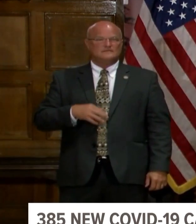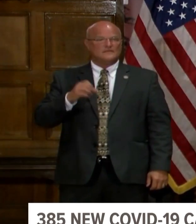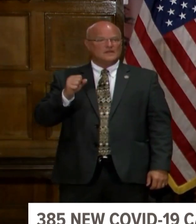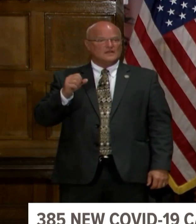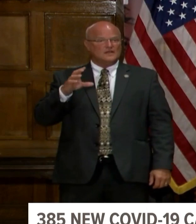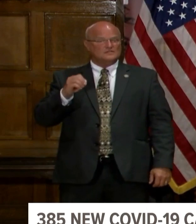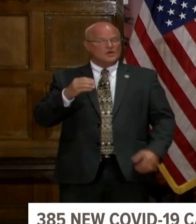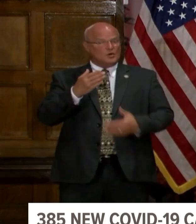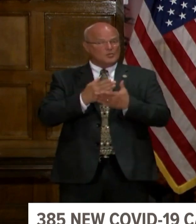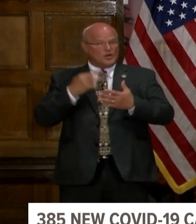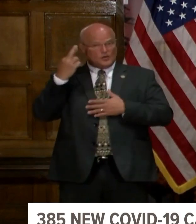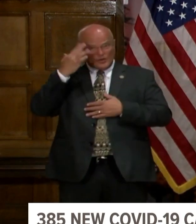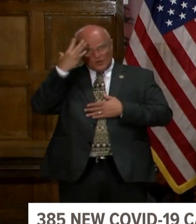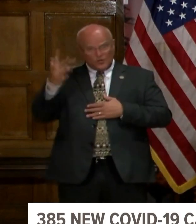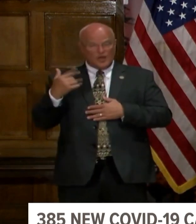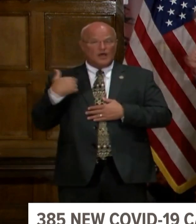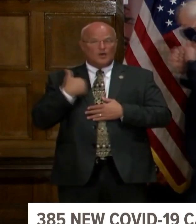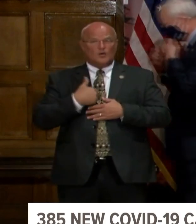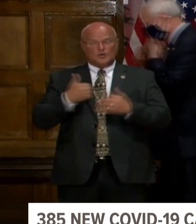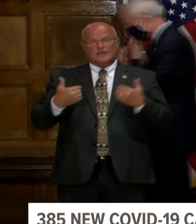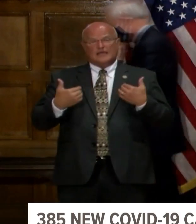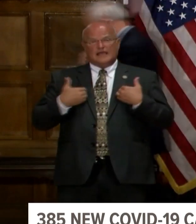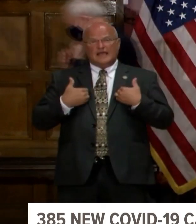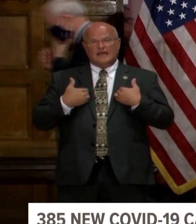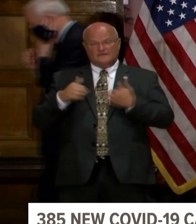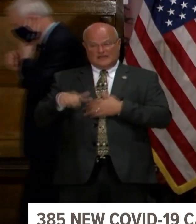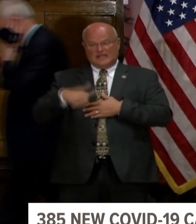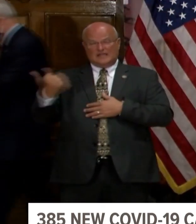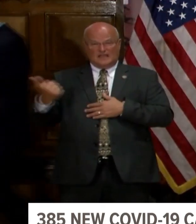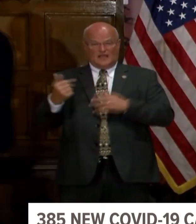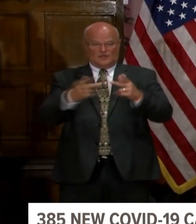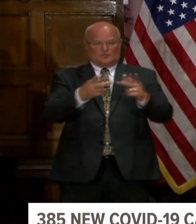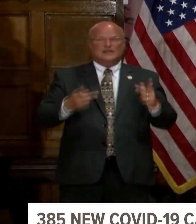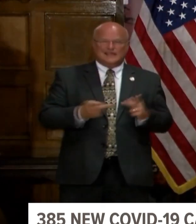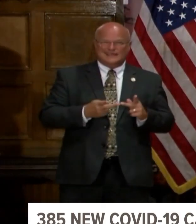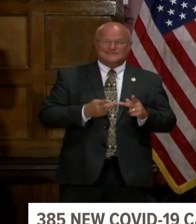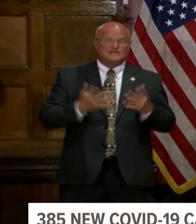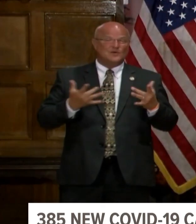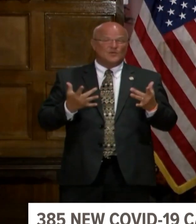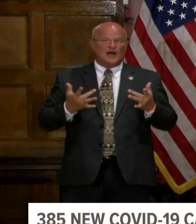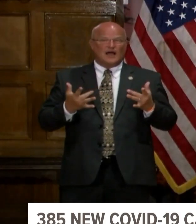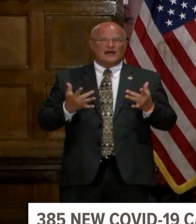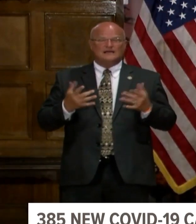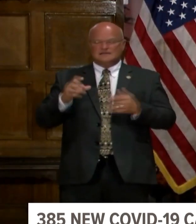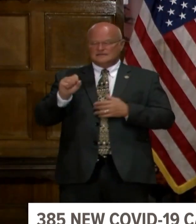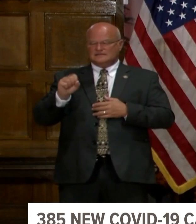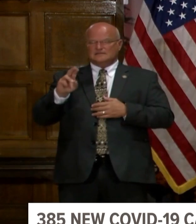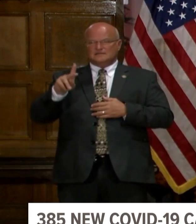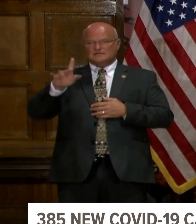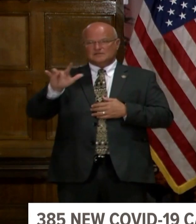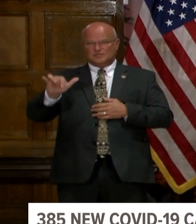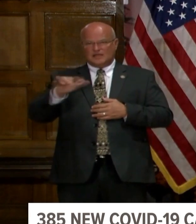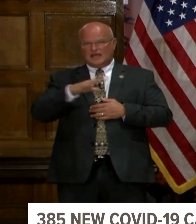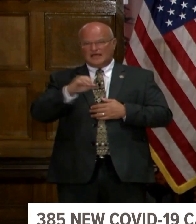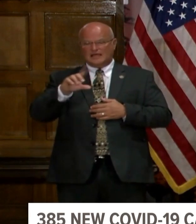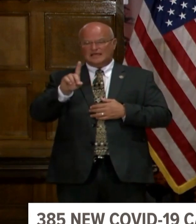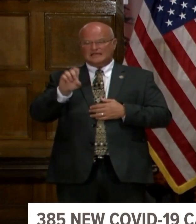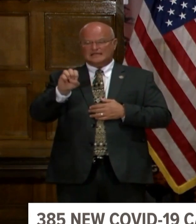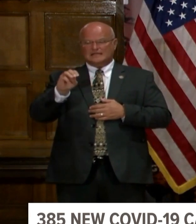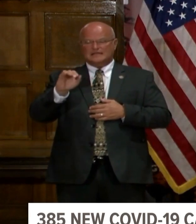So part of the reason why we have another platform is because of the issue of supply and demand.